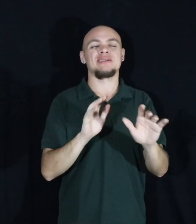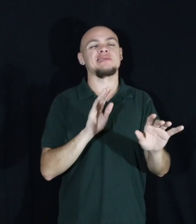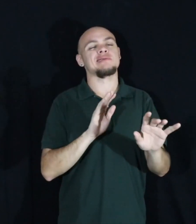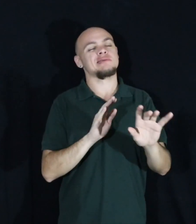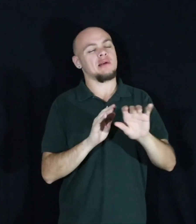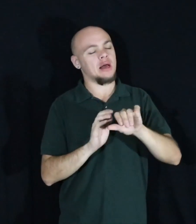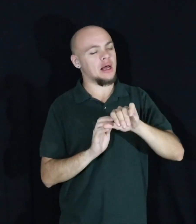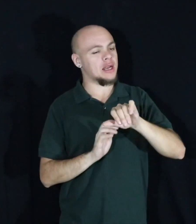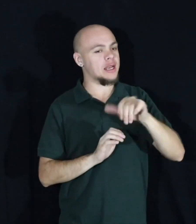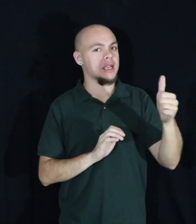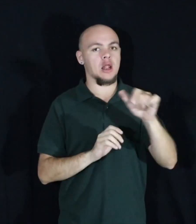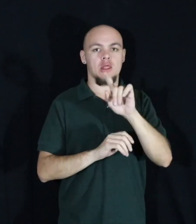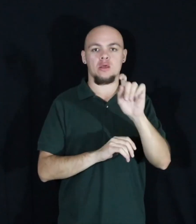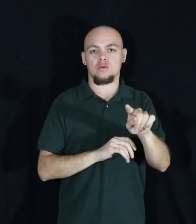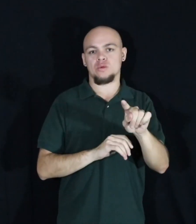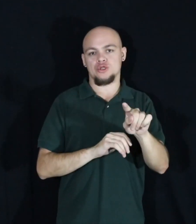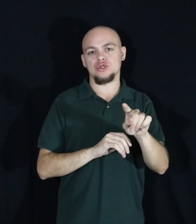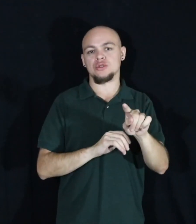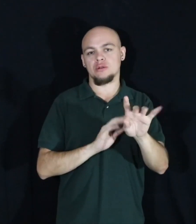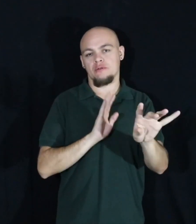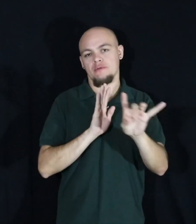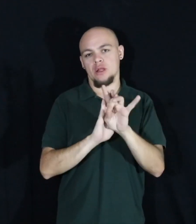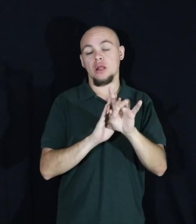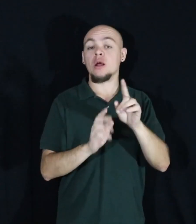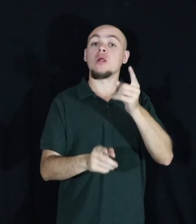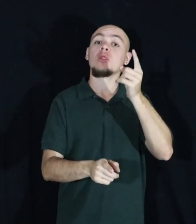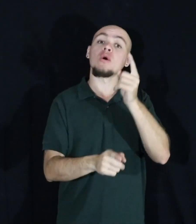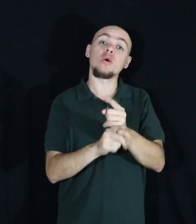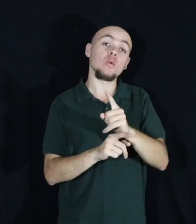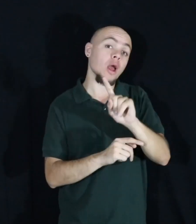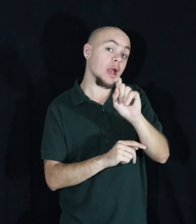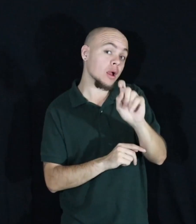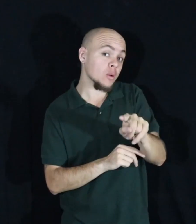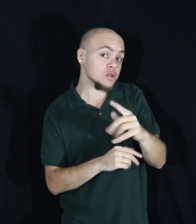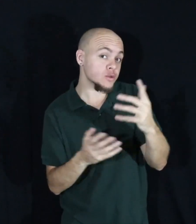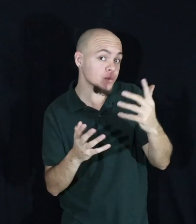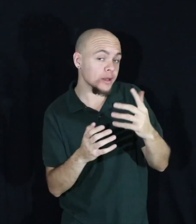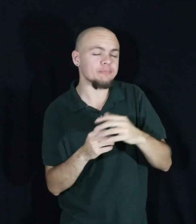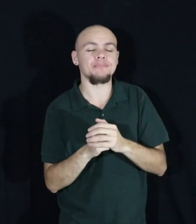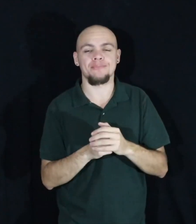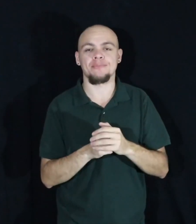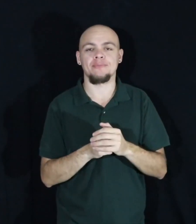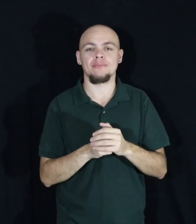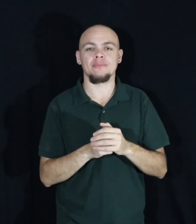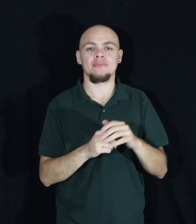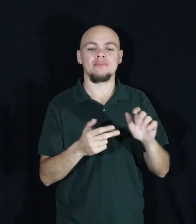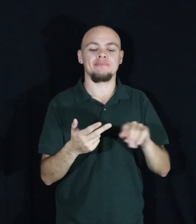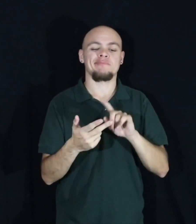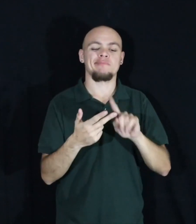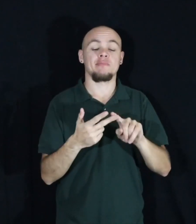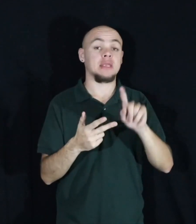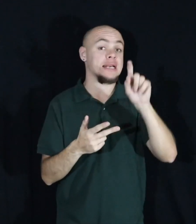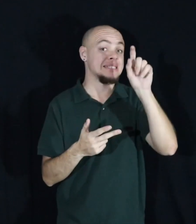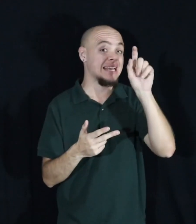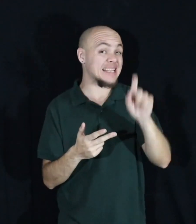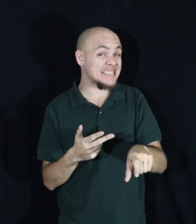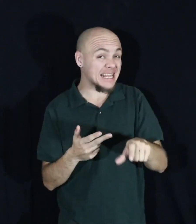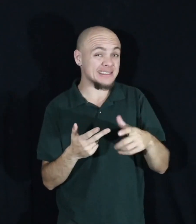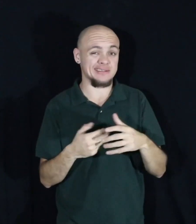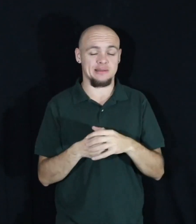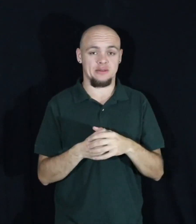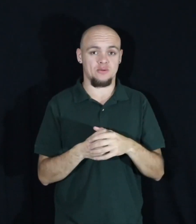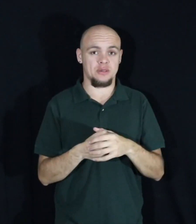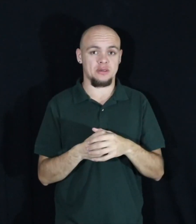different question. As it turns out, the right question is it necessary? Is